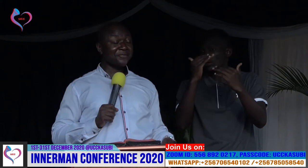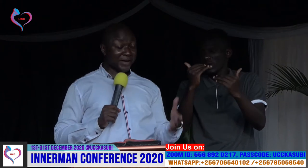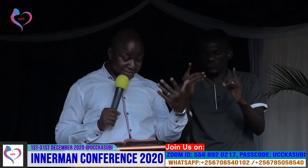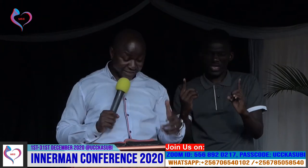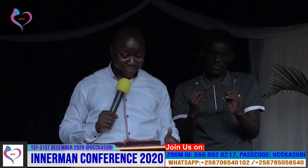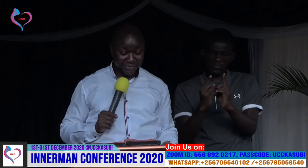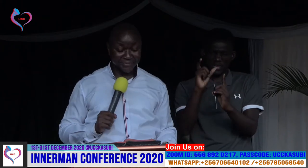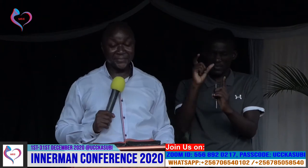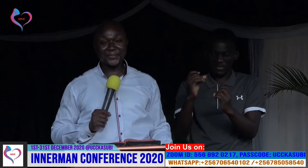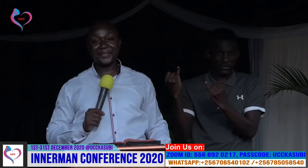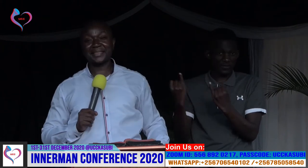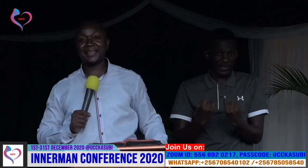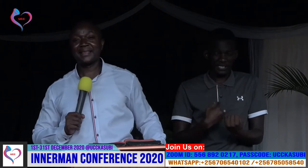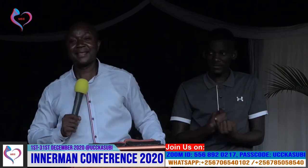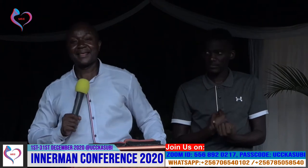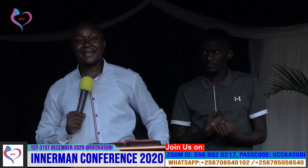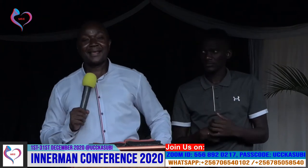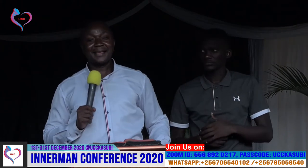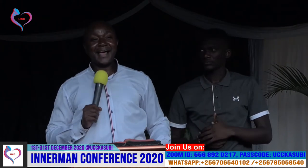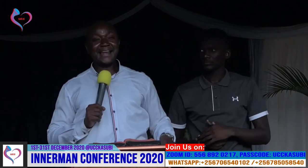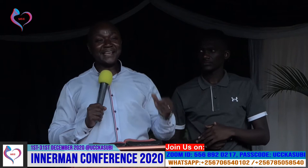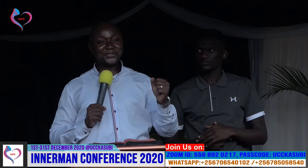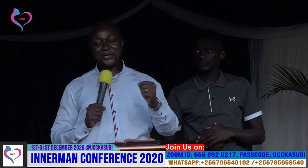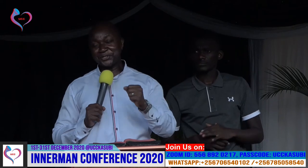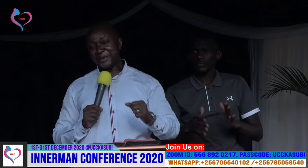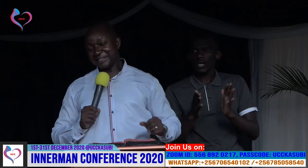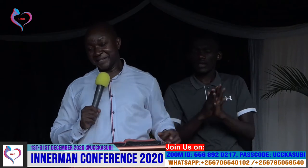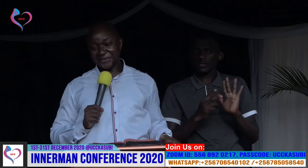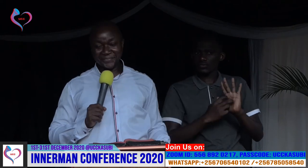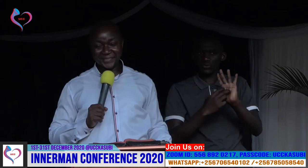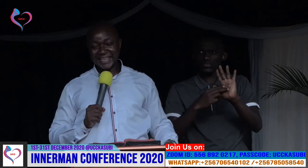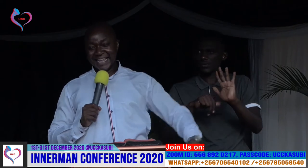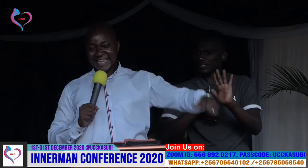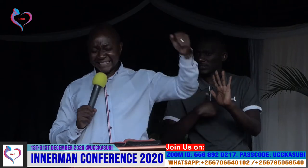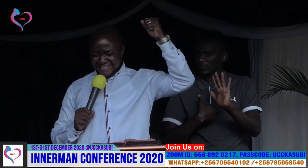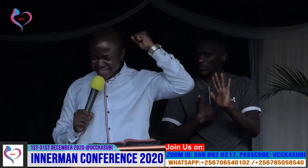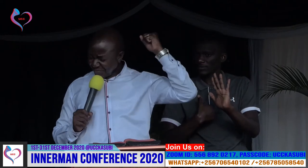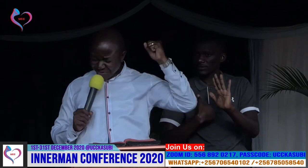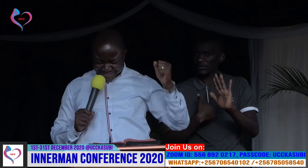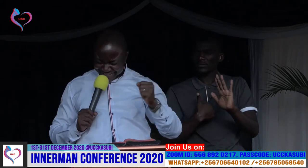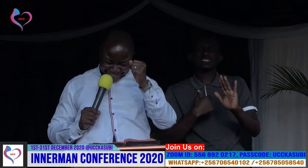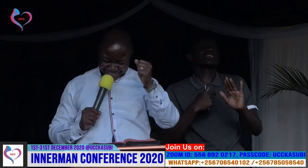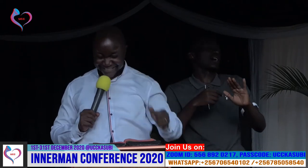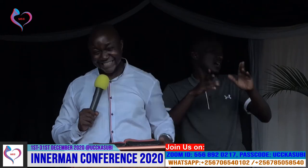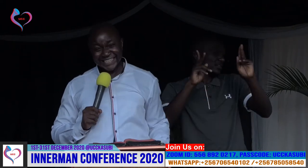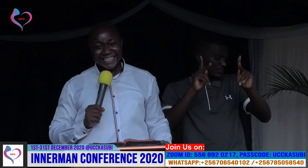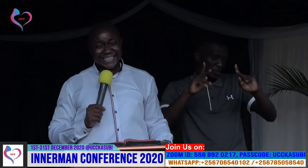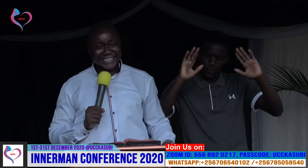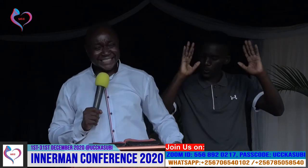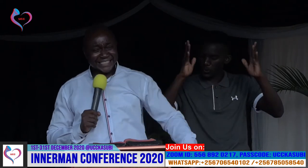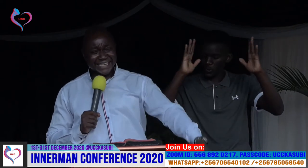who had invited me and I introduced myself. He celebrated.